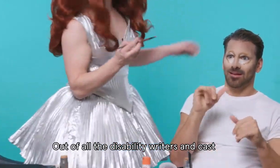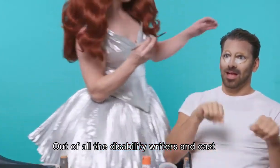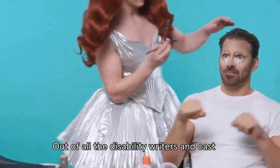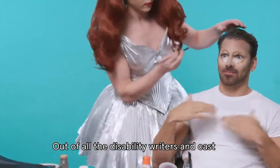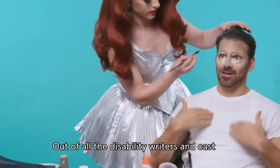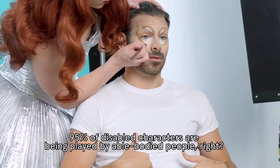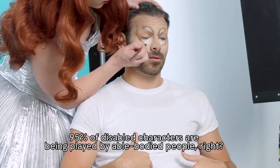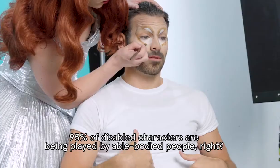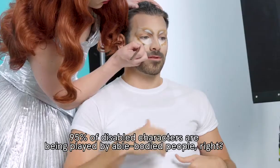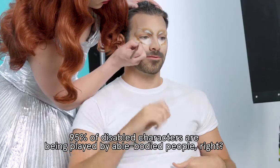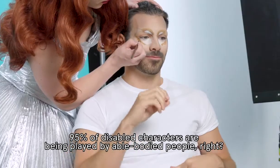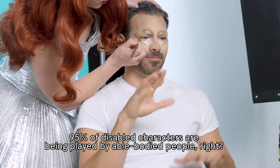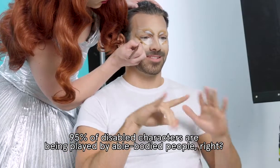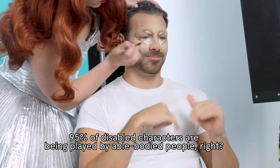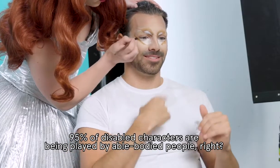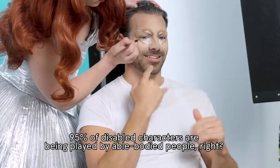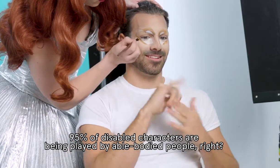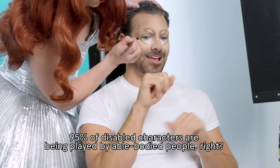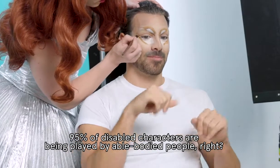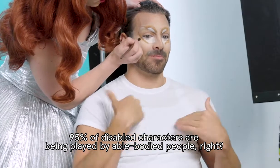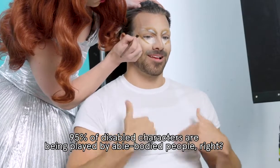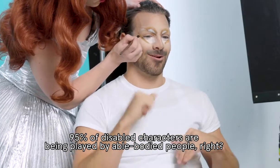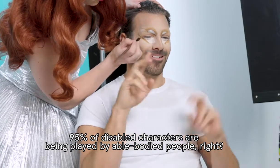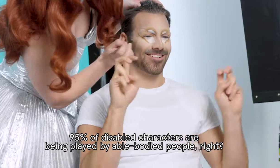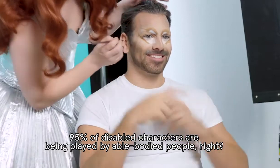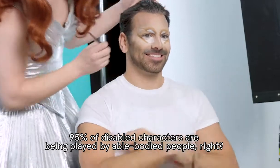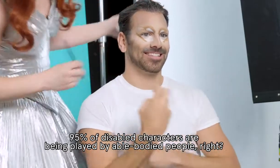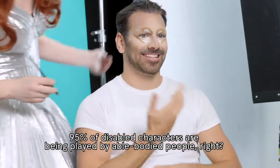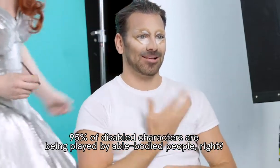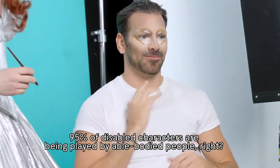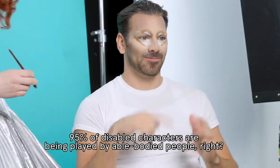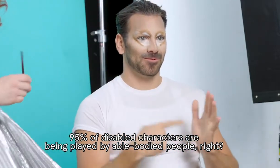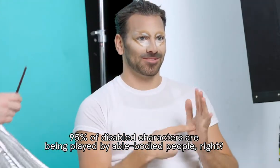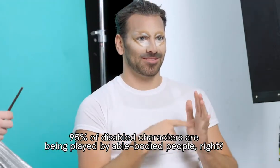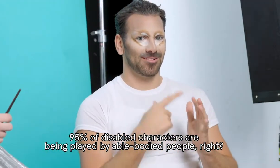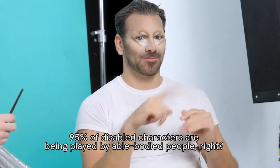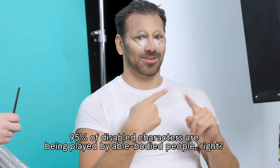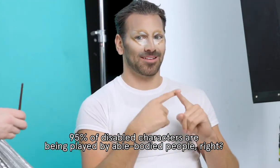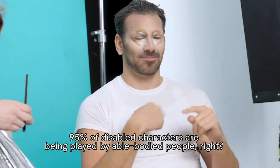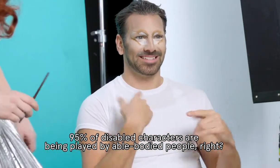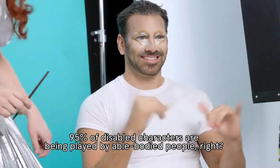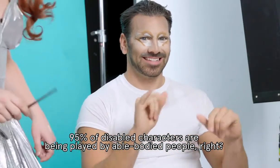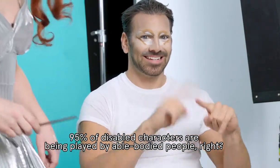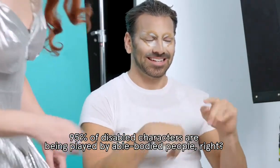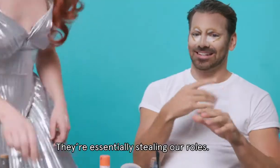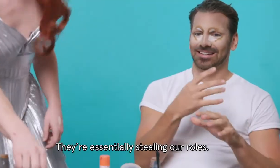and cast, 95% of hearing character of disabled characters are actually being played by able-bodied people, right?